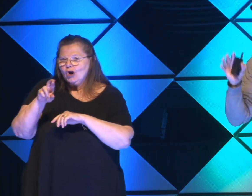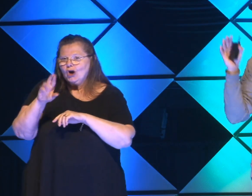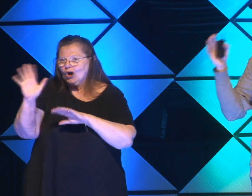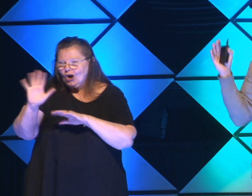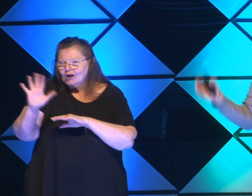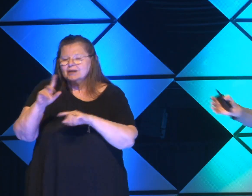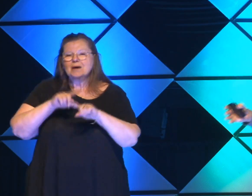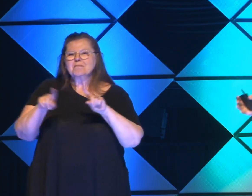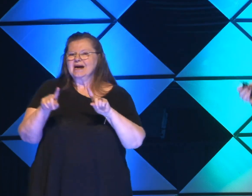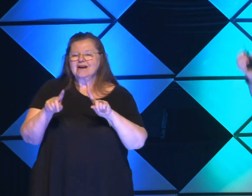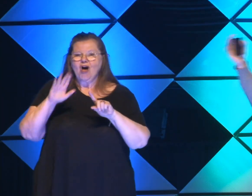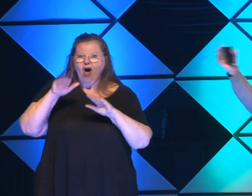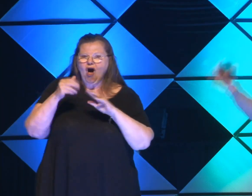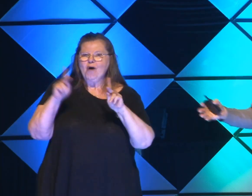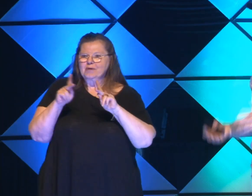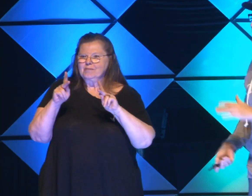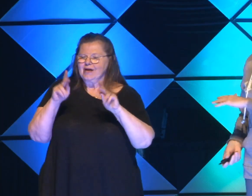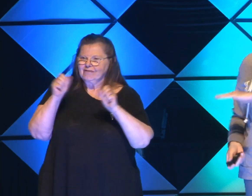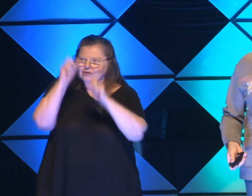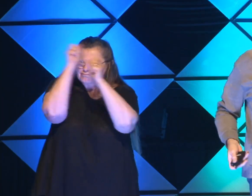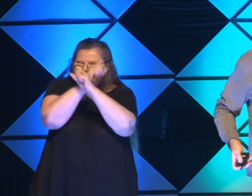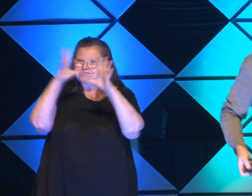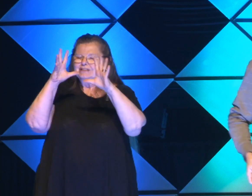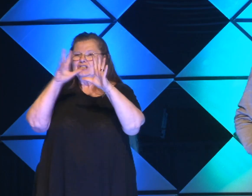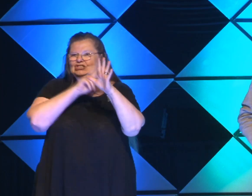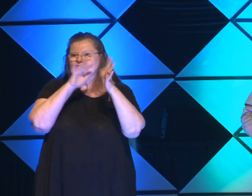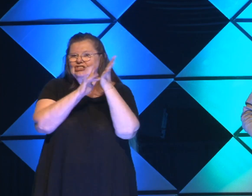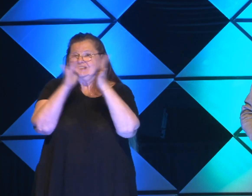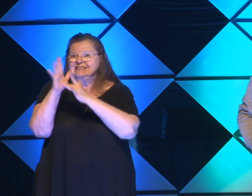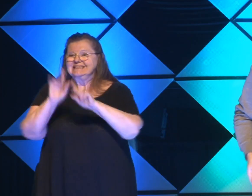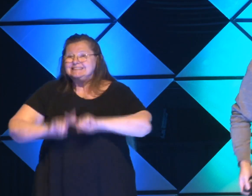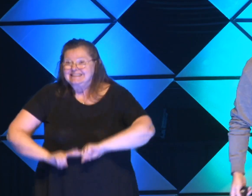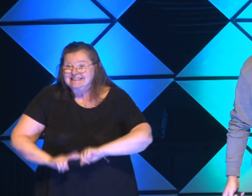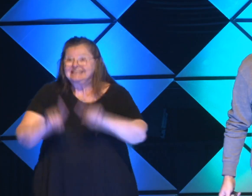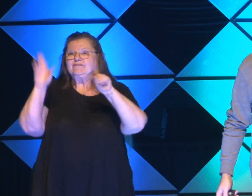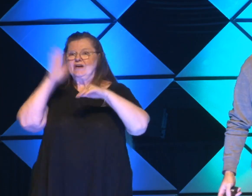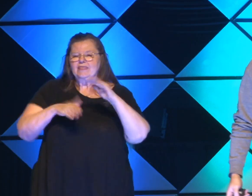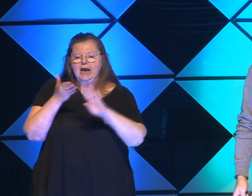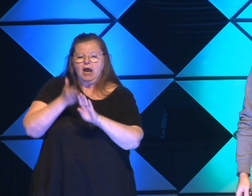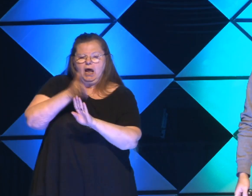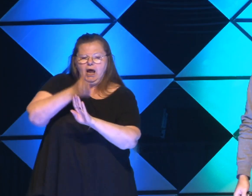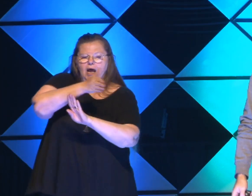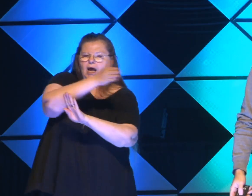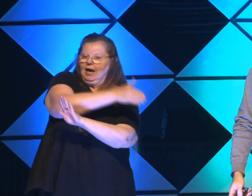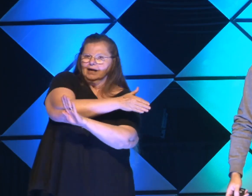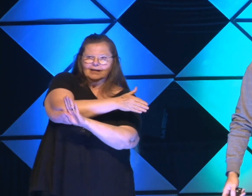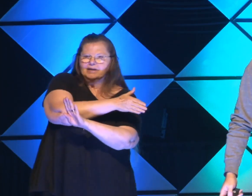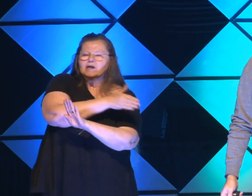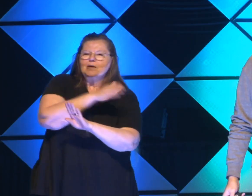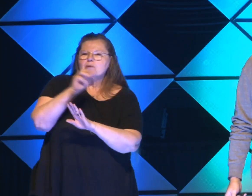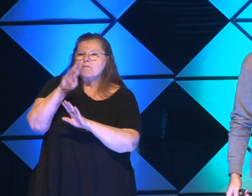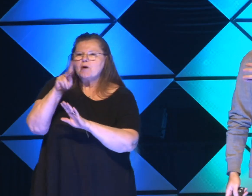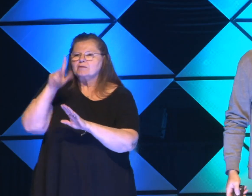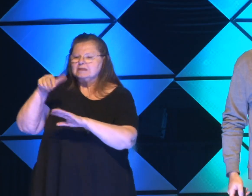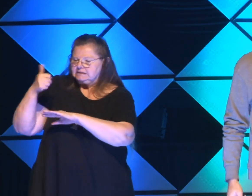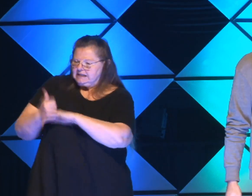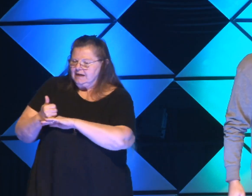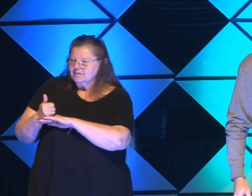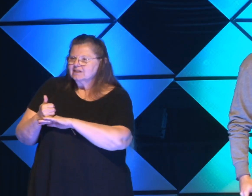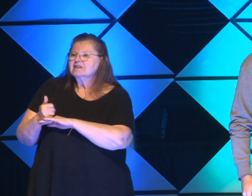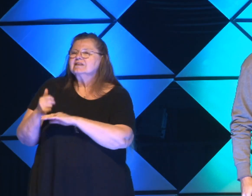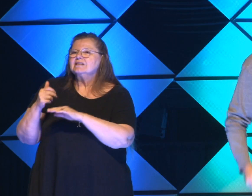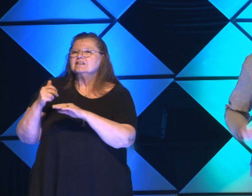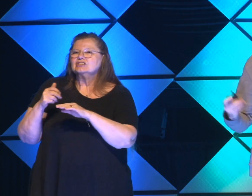now marching to help people see that this Jesus is something different. But Mark first has to establish that Jesus is essentially something